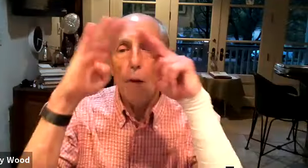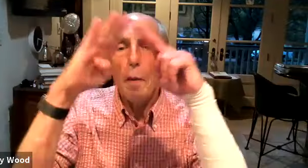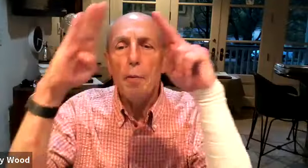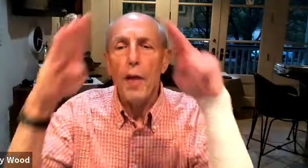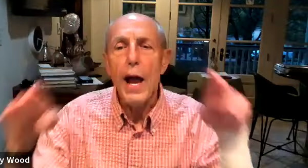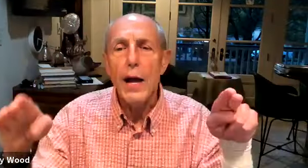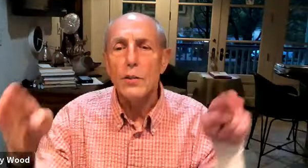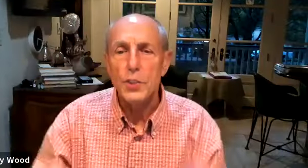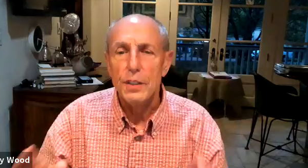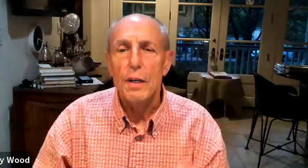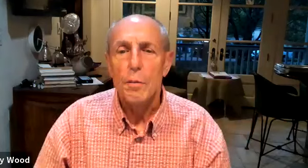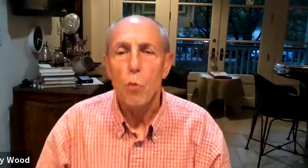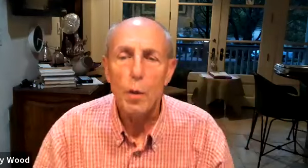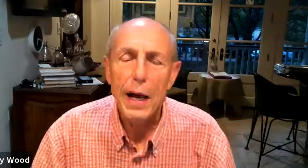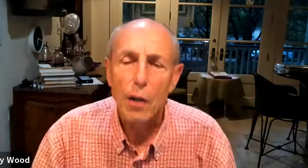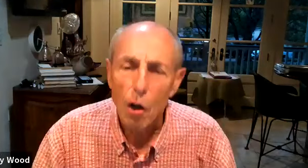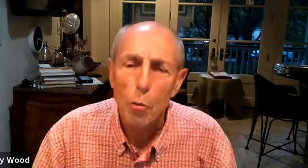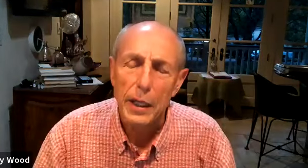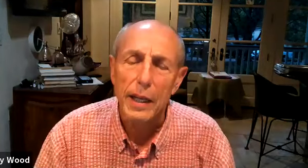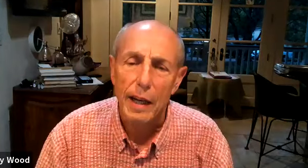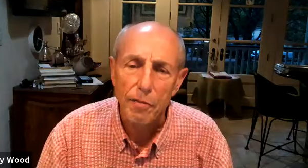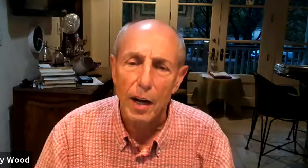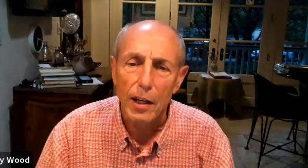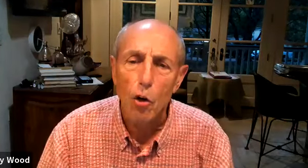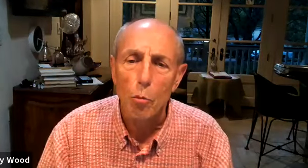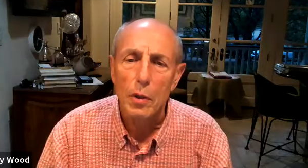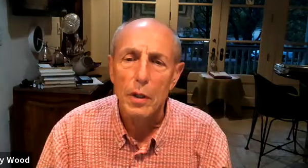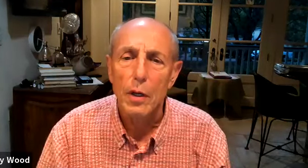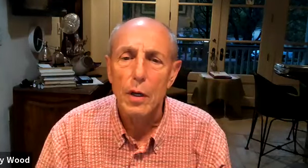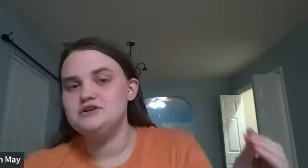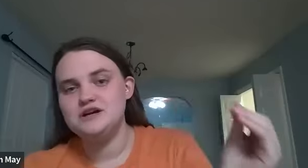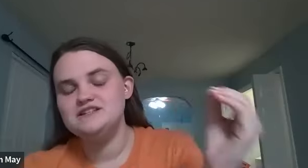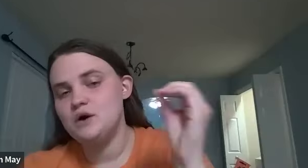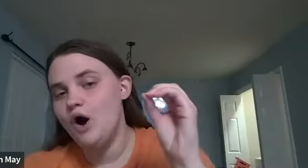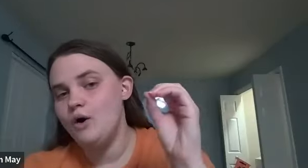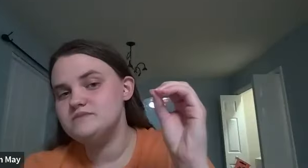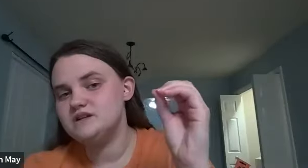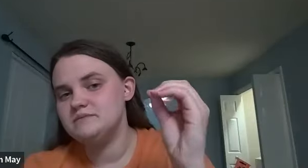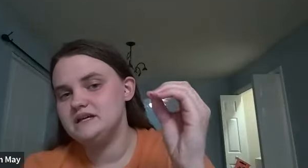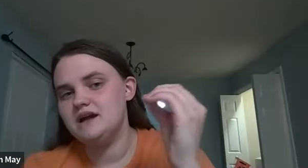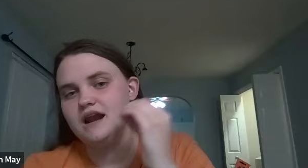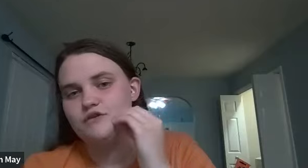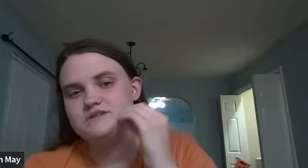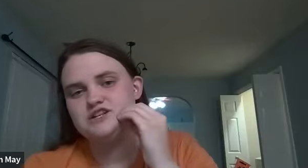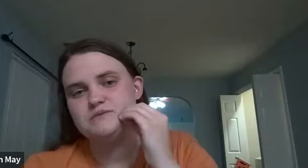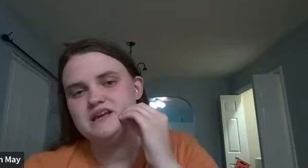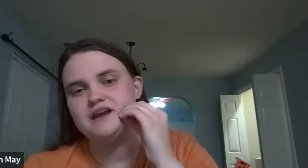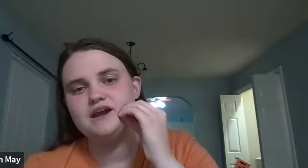remember the house. Mhm. What about home again? I forgot home. Oh, no, you're good. So home's going to be kind of almost like you're making an